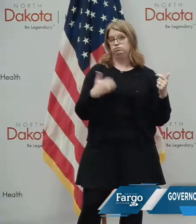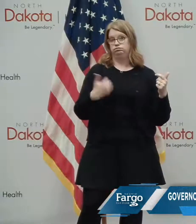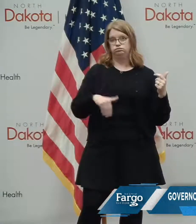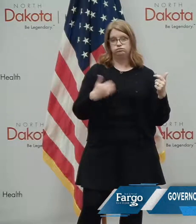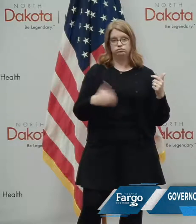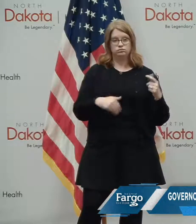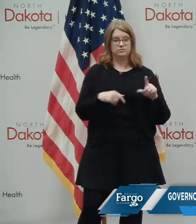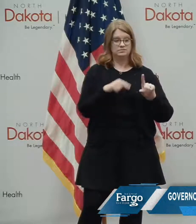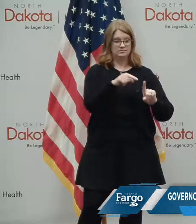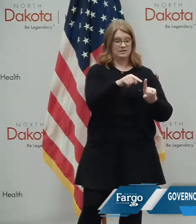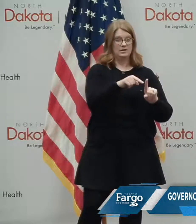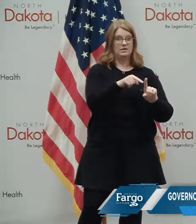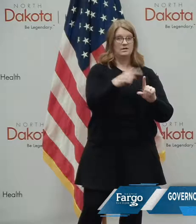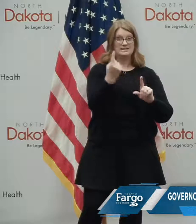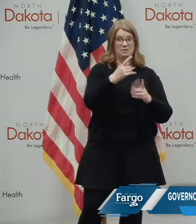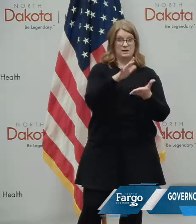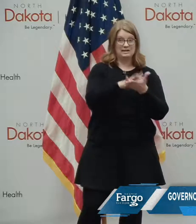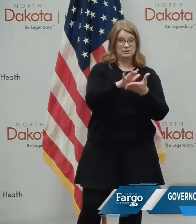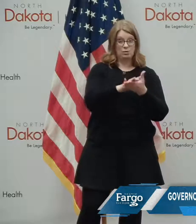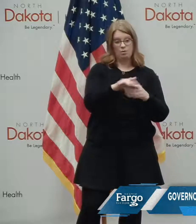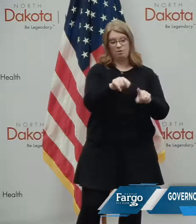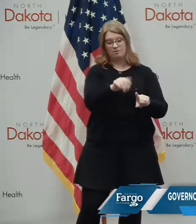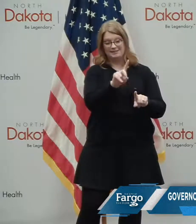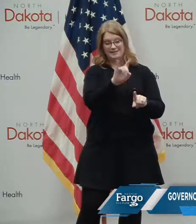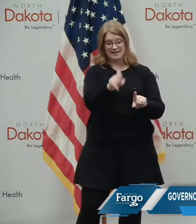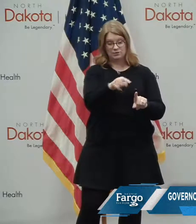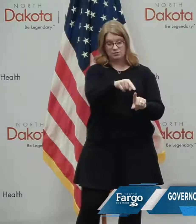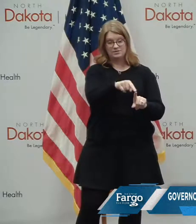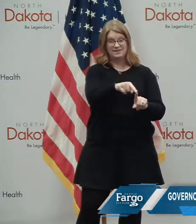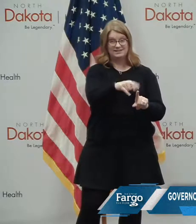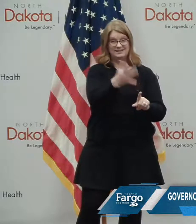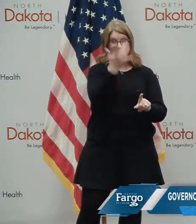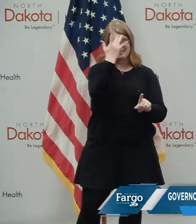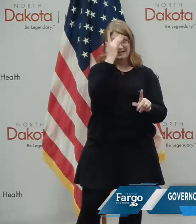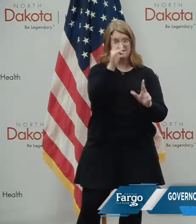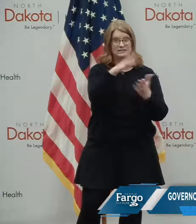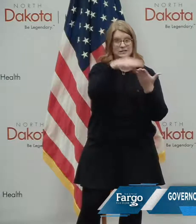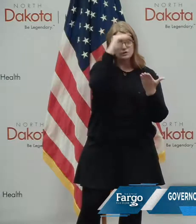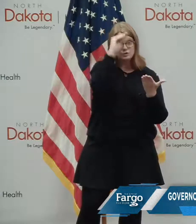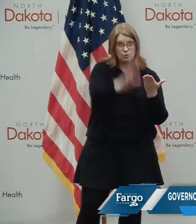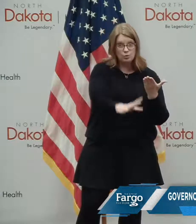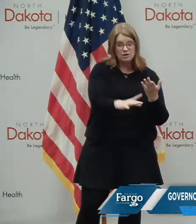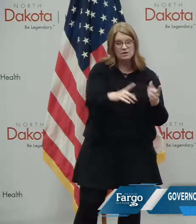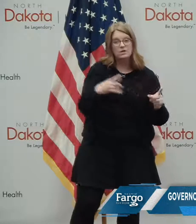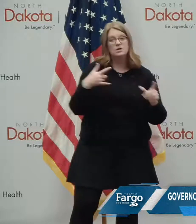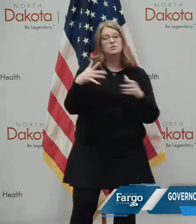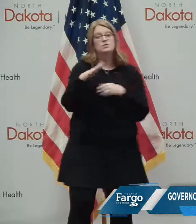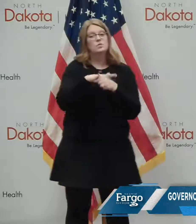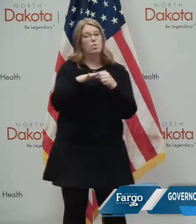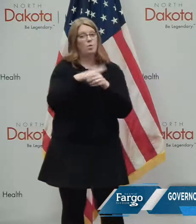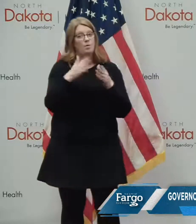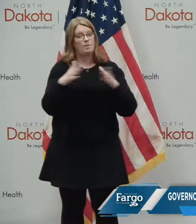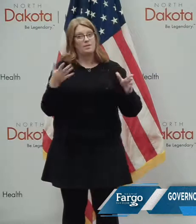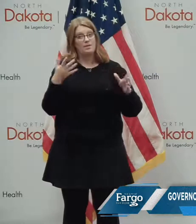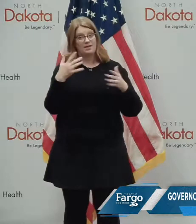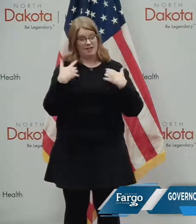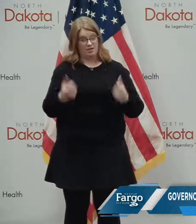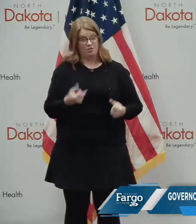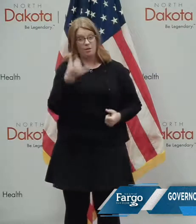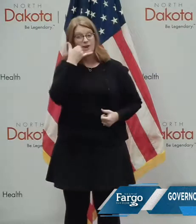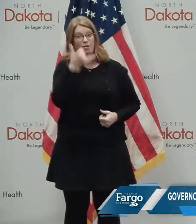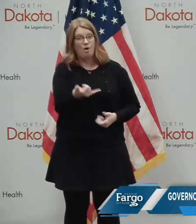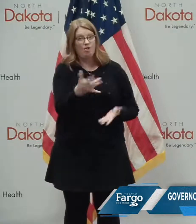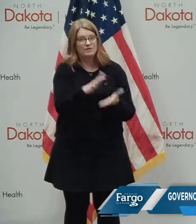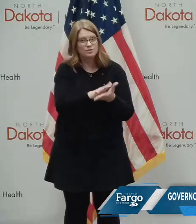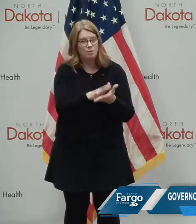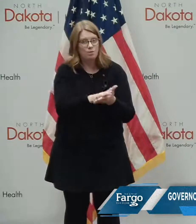is diagnosed in a school, local public health would work with the school, say, this is the situation, who are the